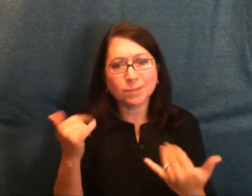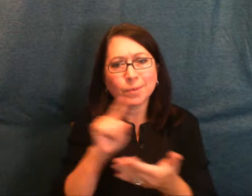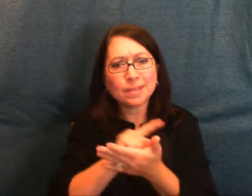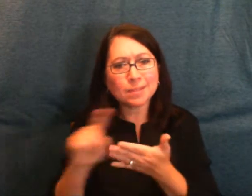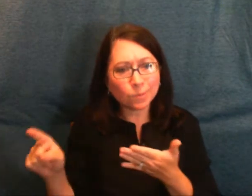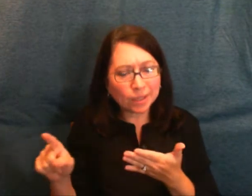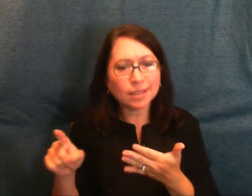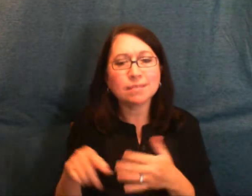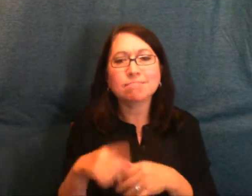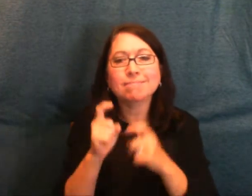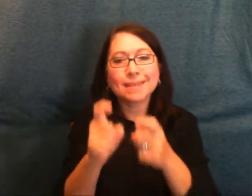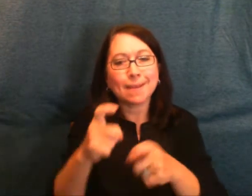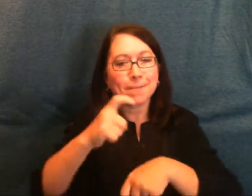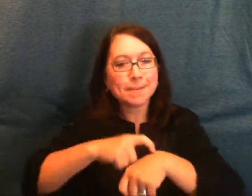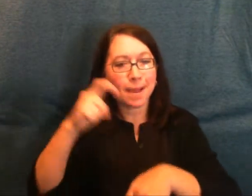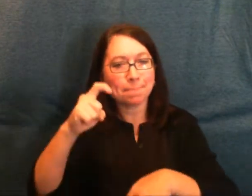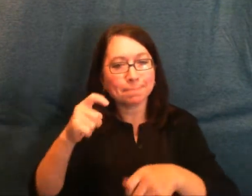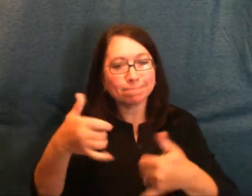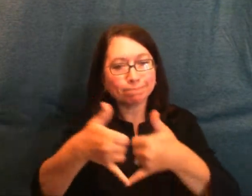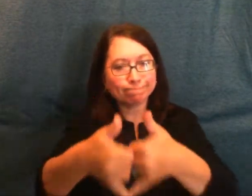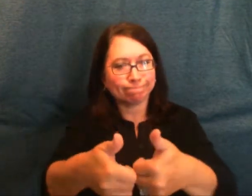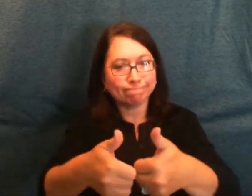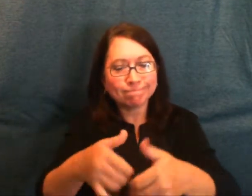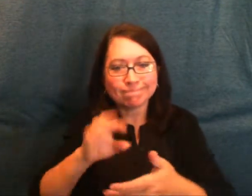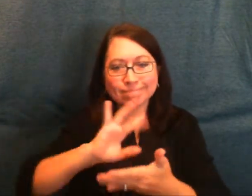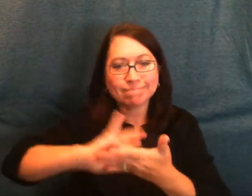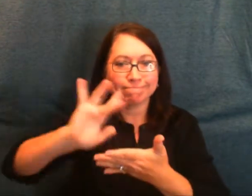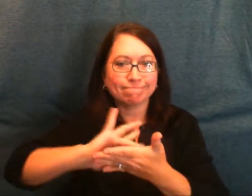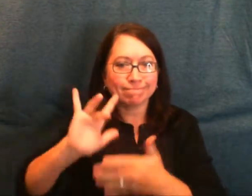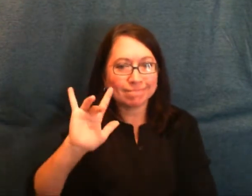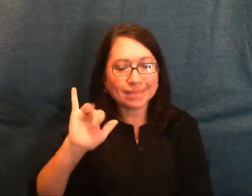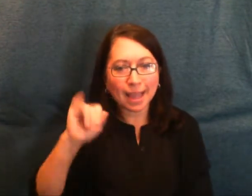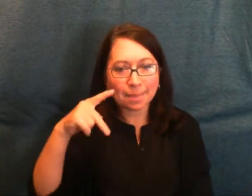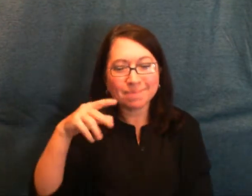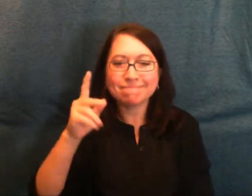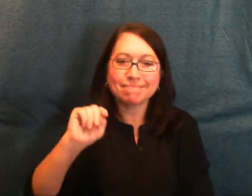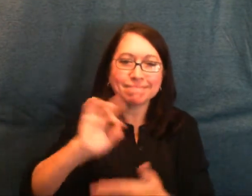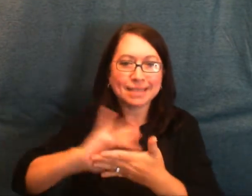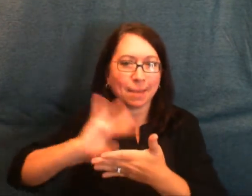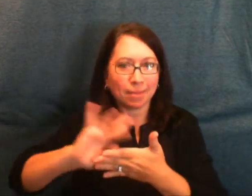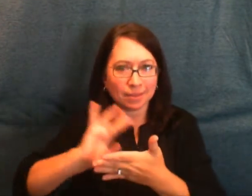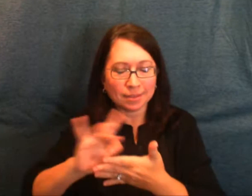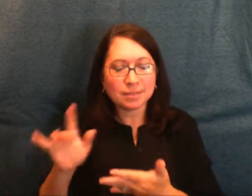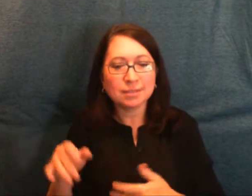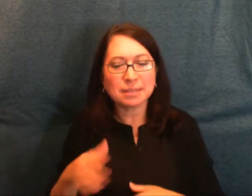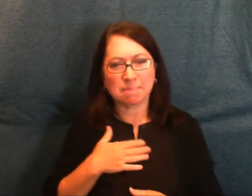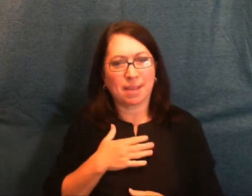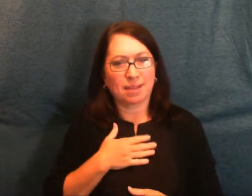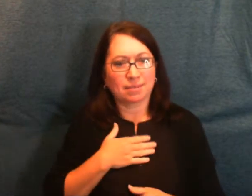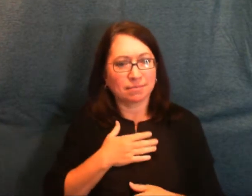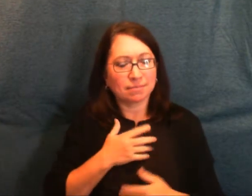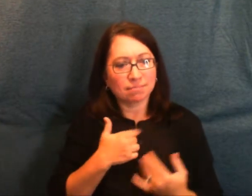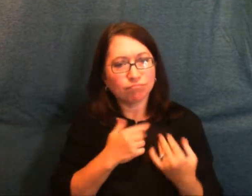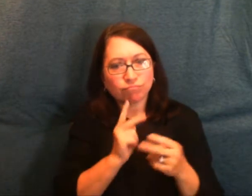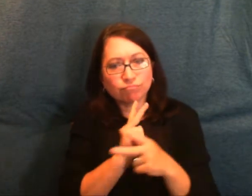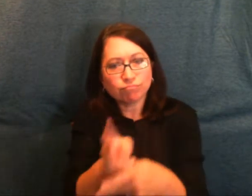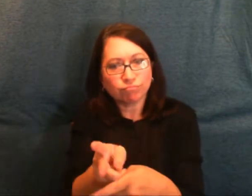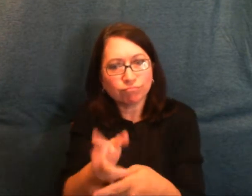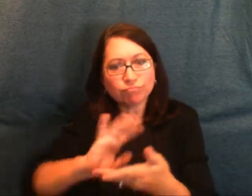time, and I let her play my tablet. It's my personal tablet. And she was playing this game